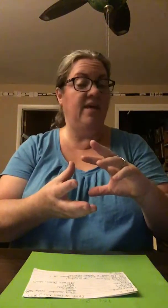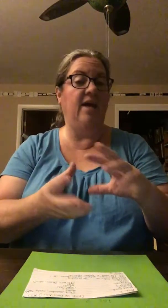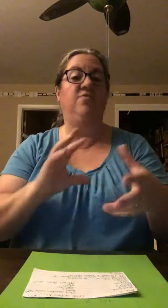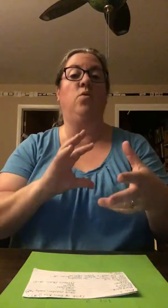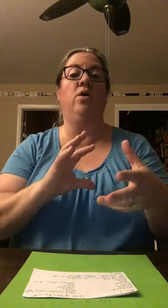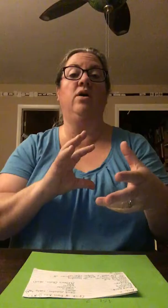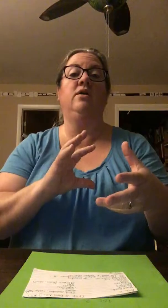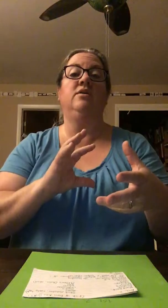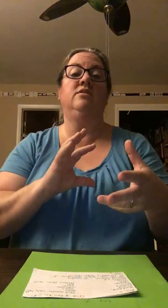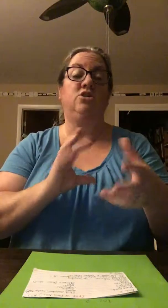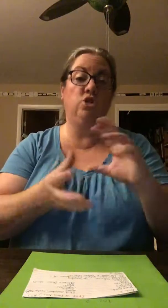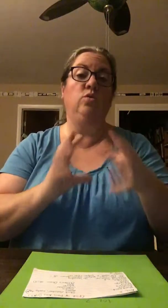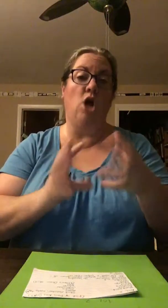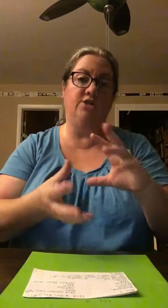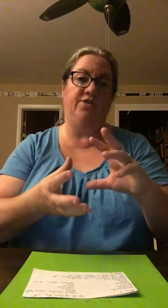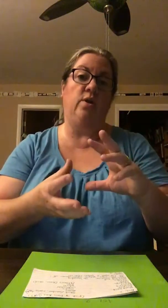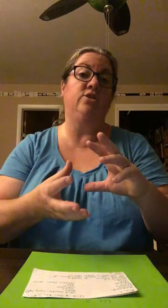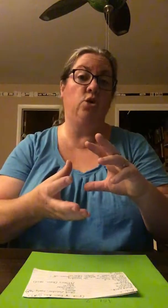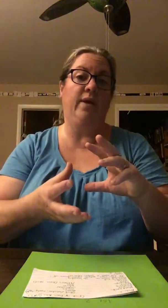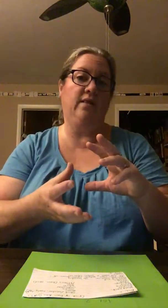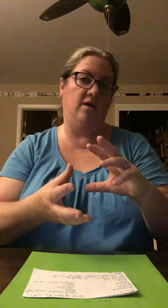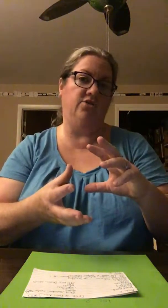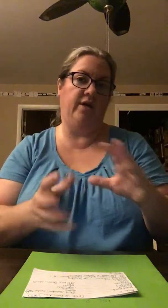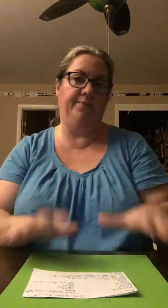sign for to do laundry or doing laundry.